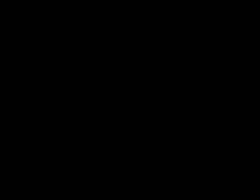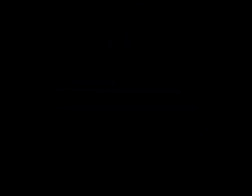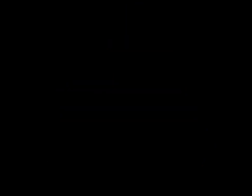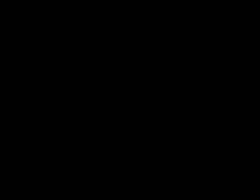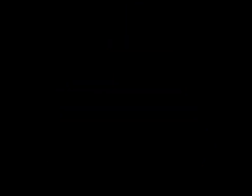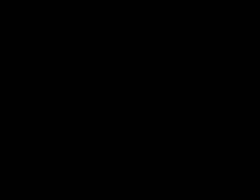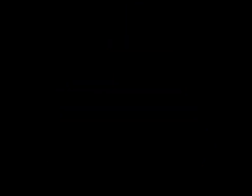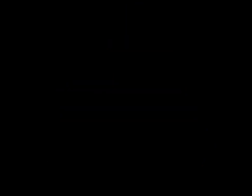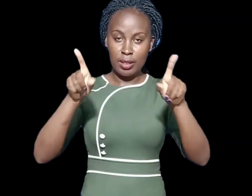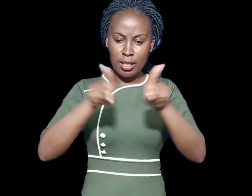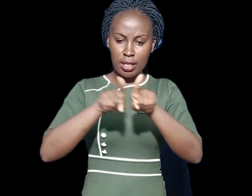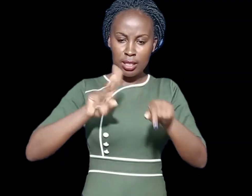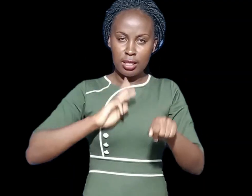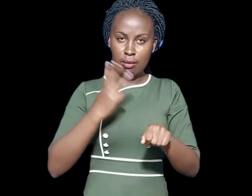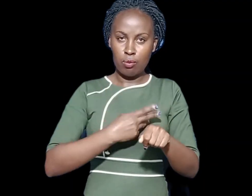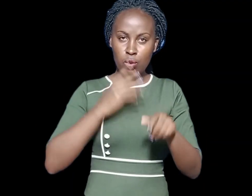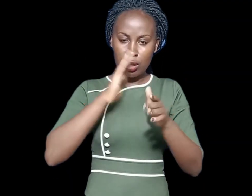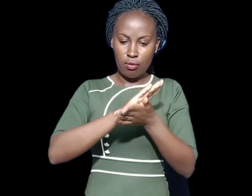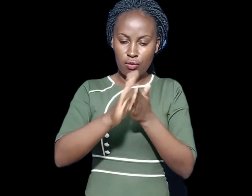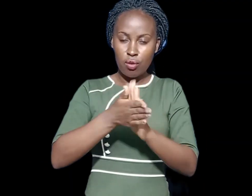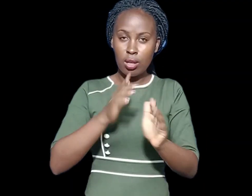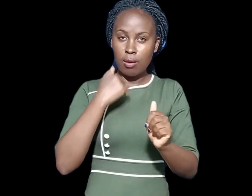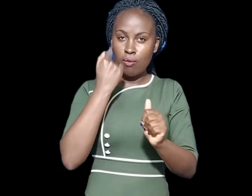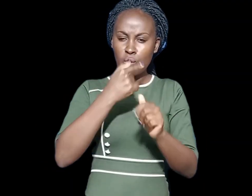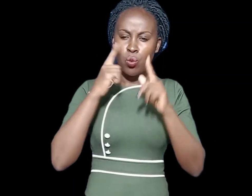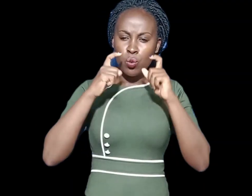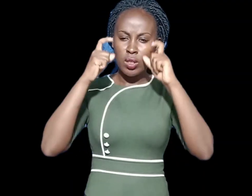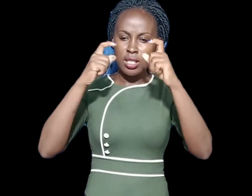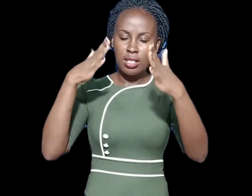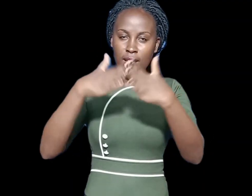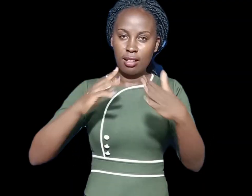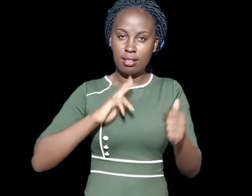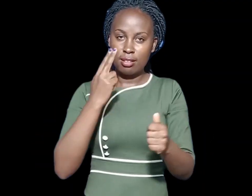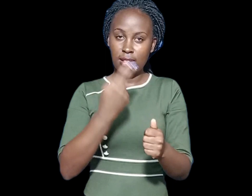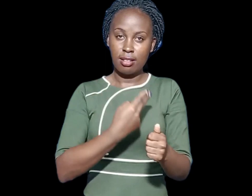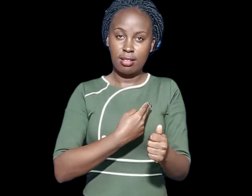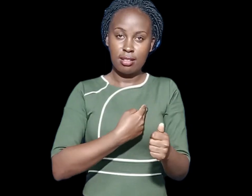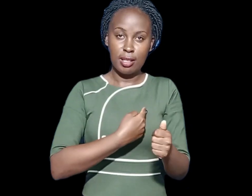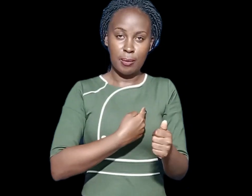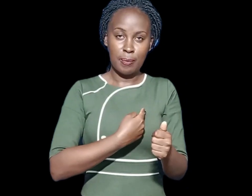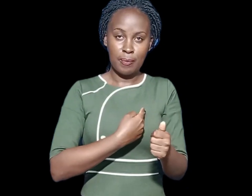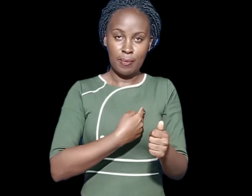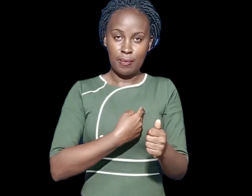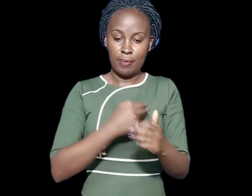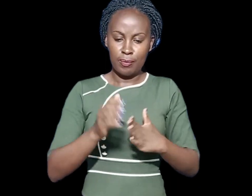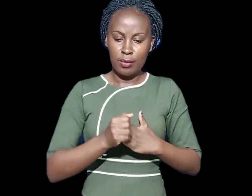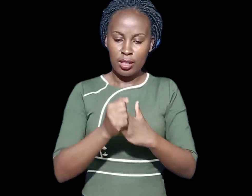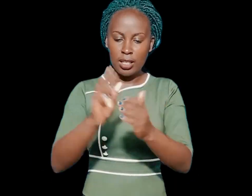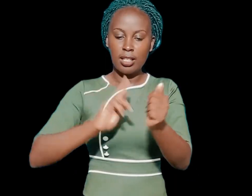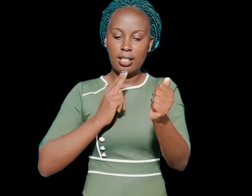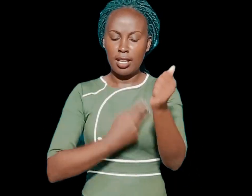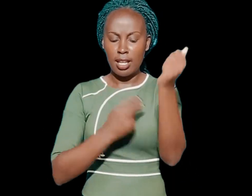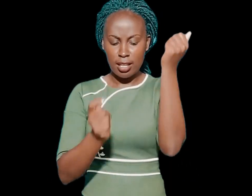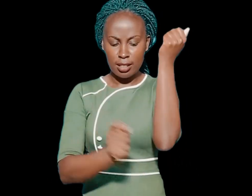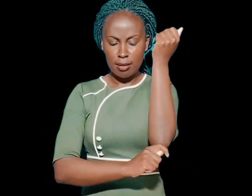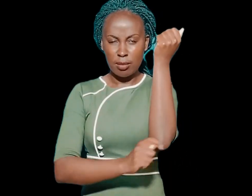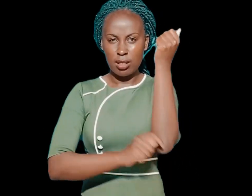Forgive those who sin agonistas And lead us not into temptation